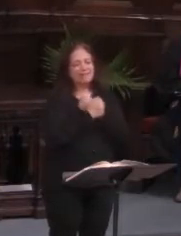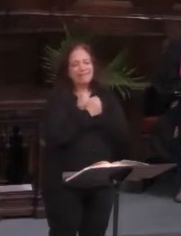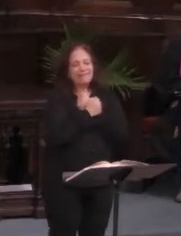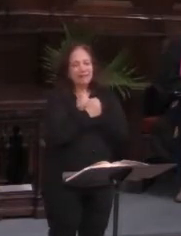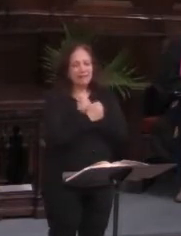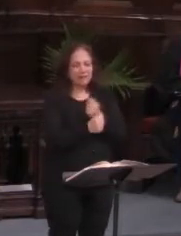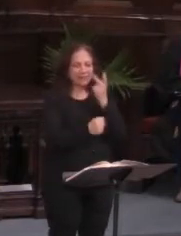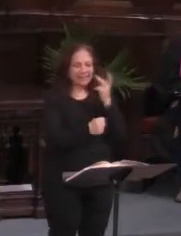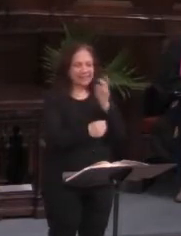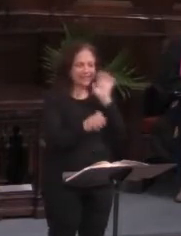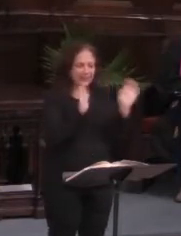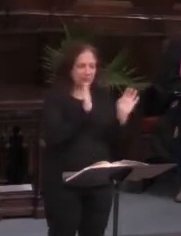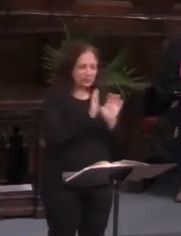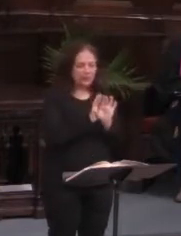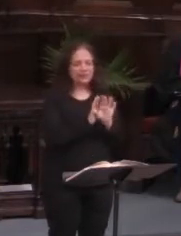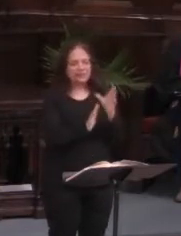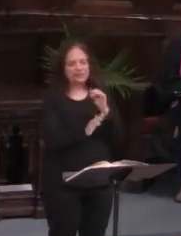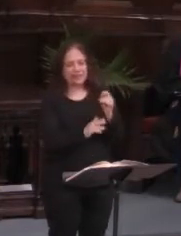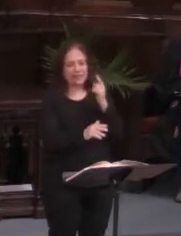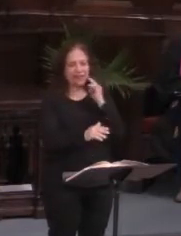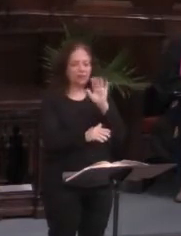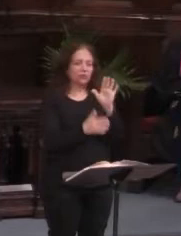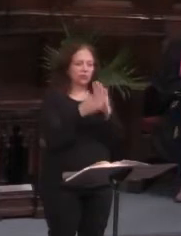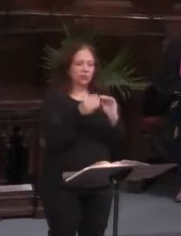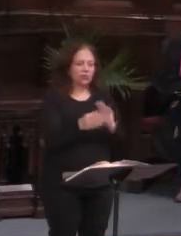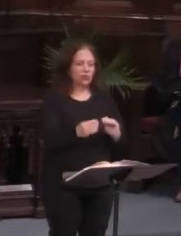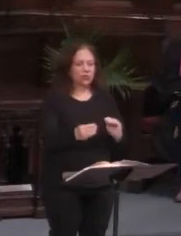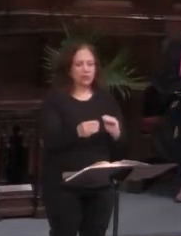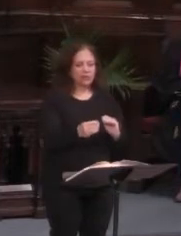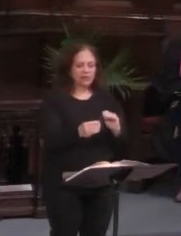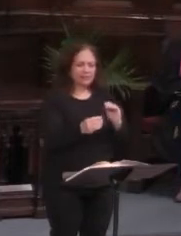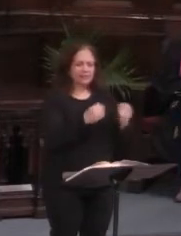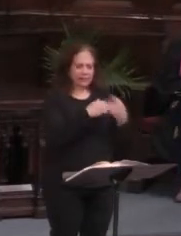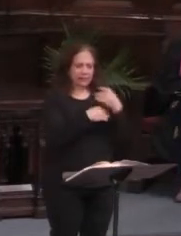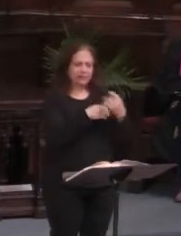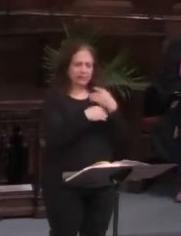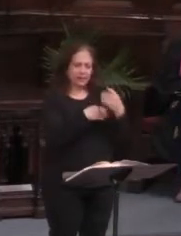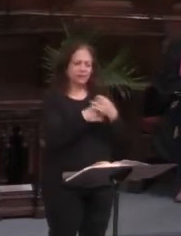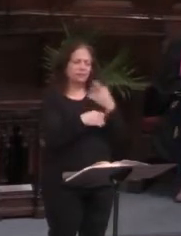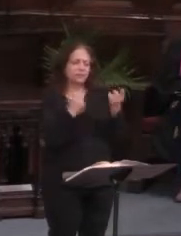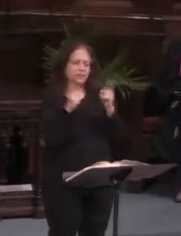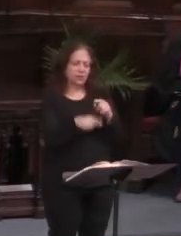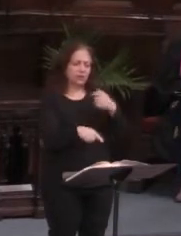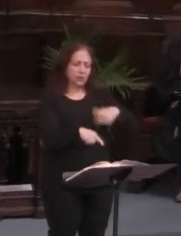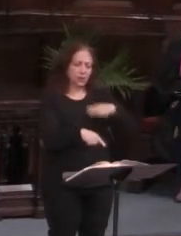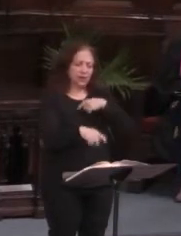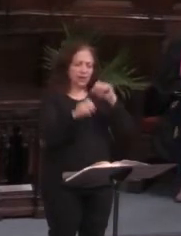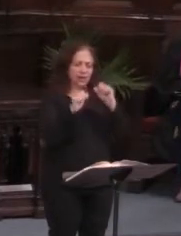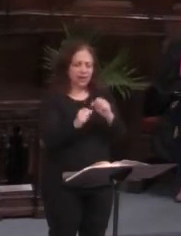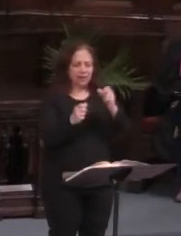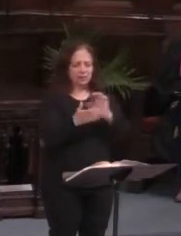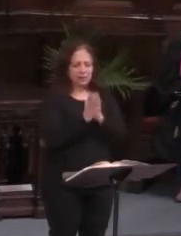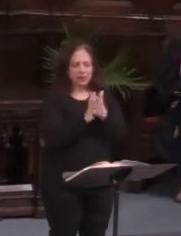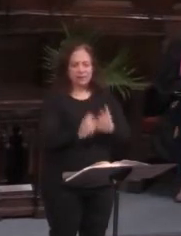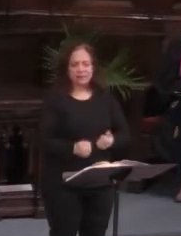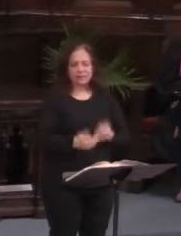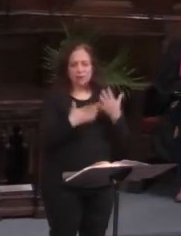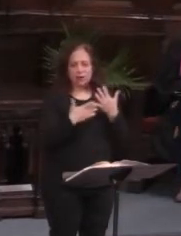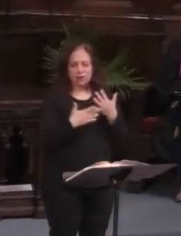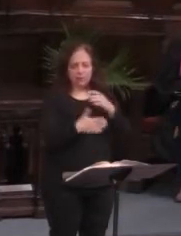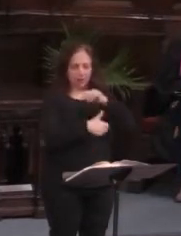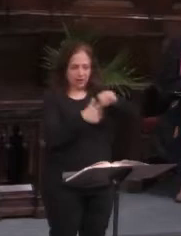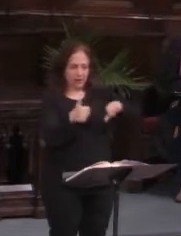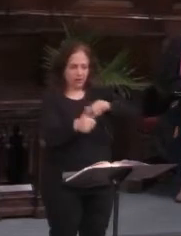We love seeing pictures and hearing your stories. Keep them coming so that we can be inspired by